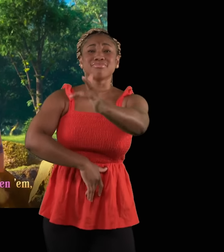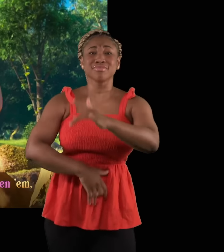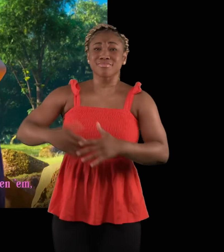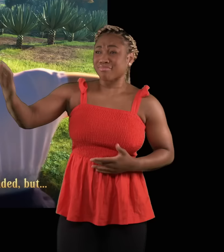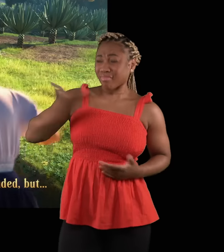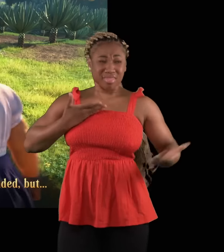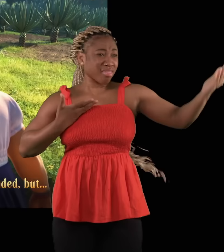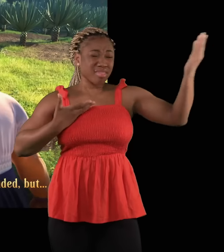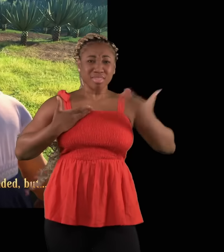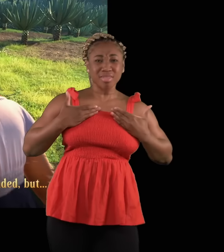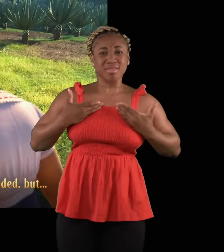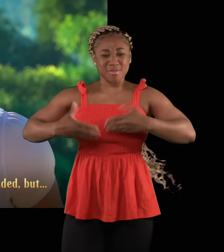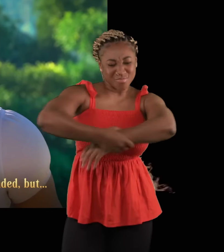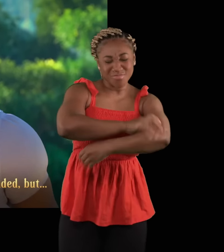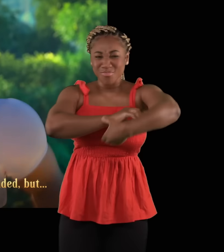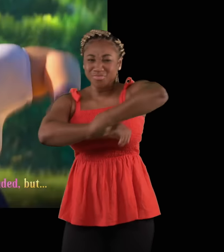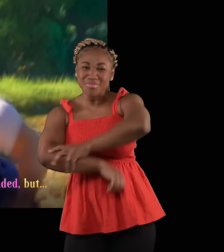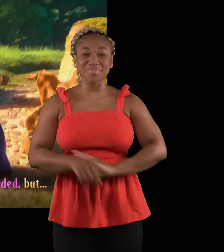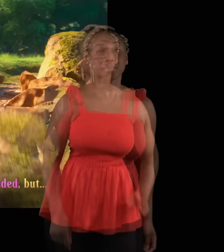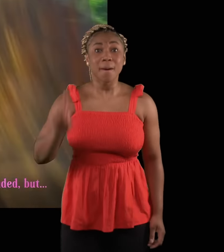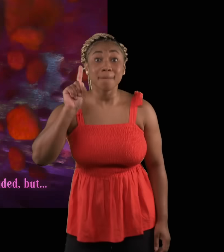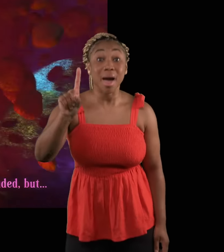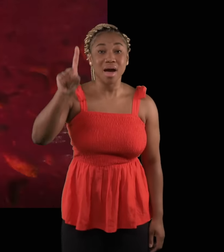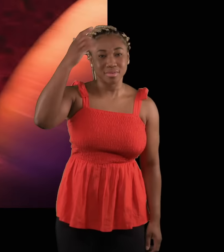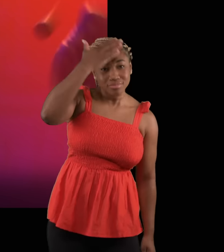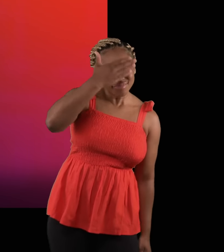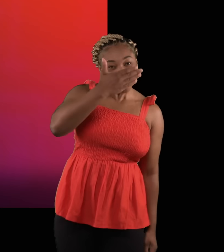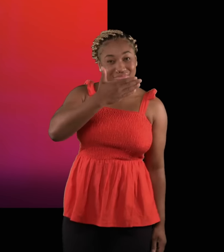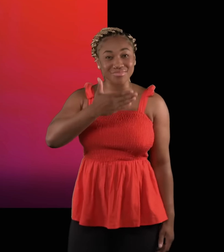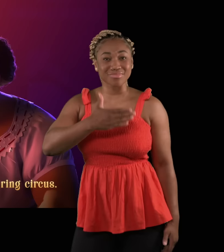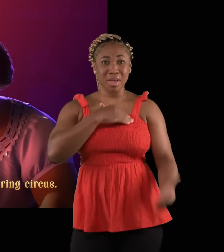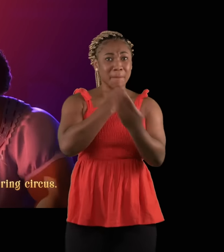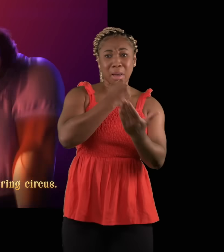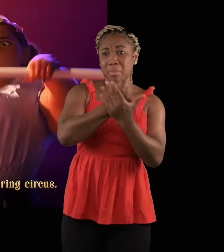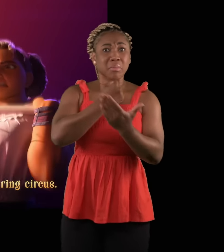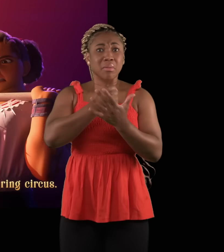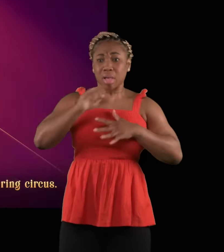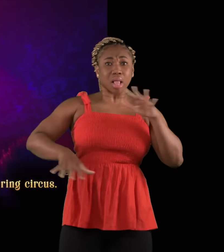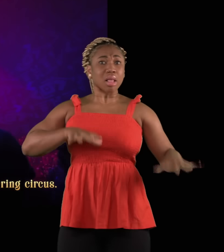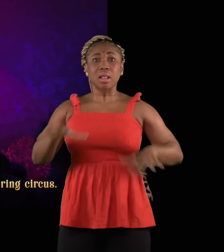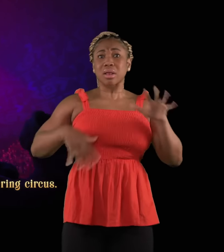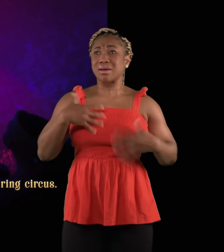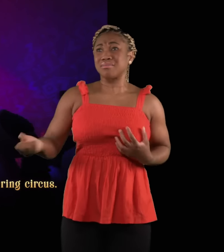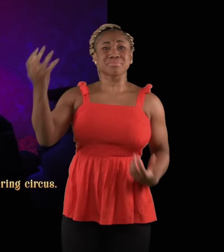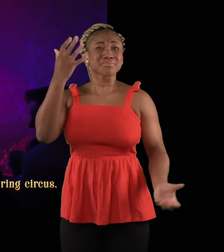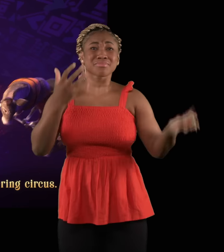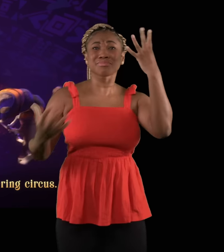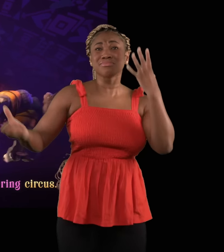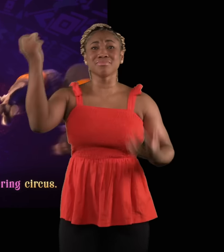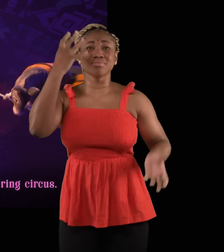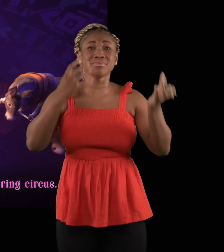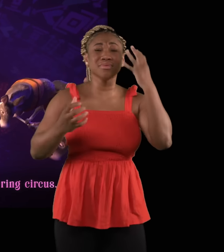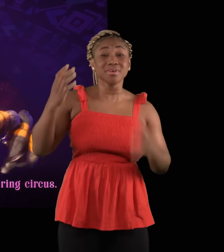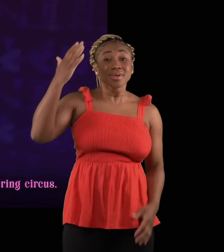find them in platinum. I take what I'm handed. I break what's demanded. But under the surface. I feel berserk as a tightrope walker in